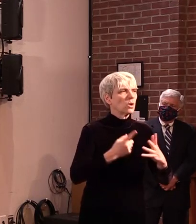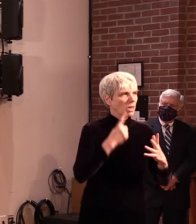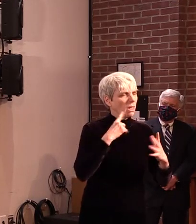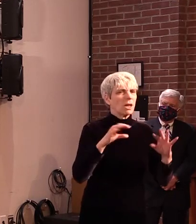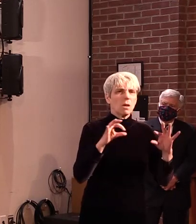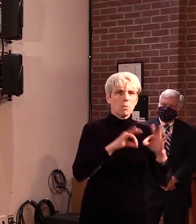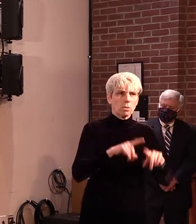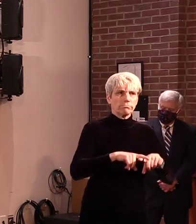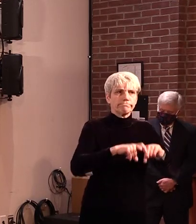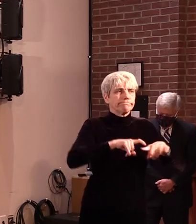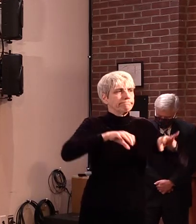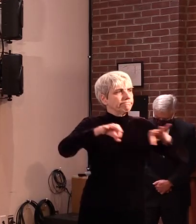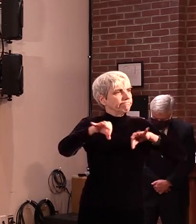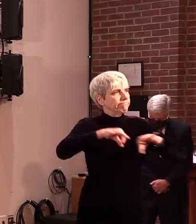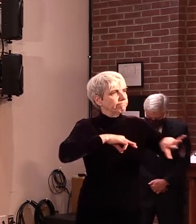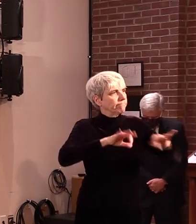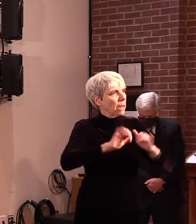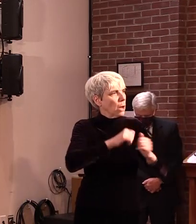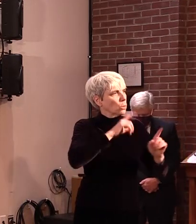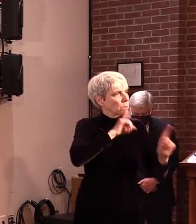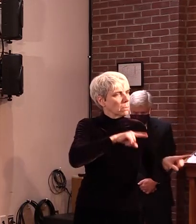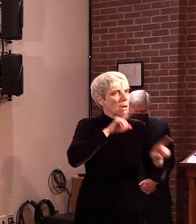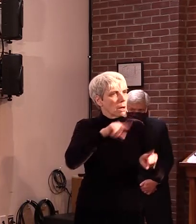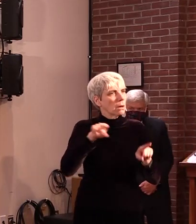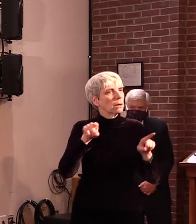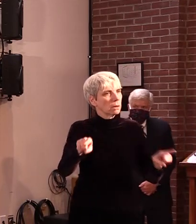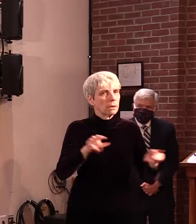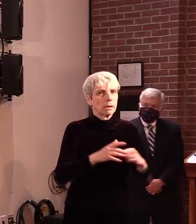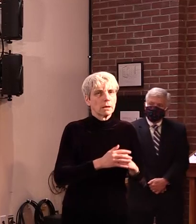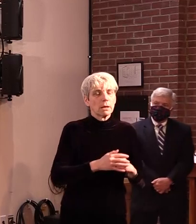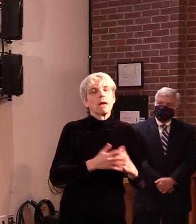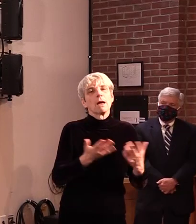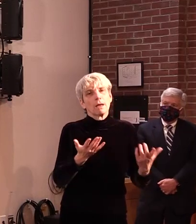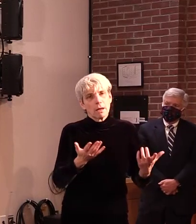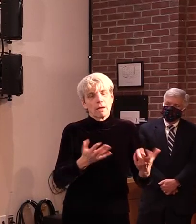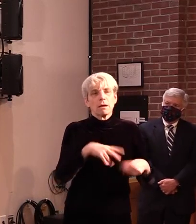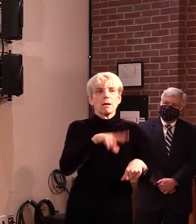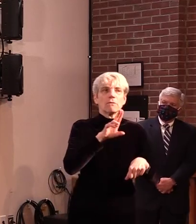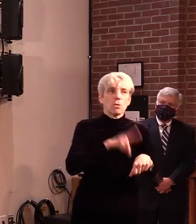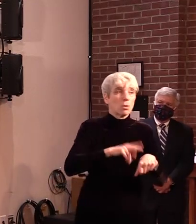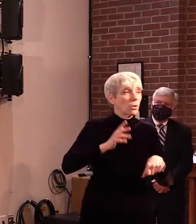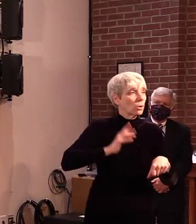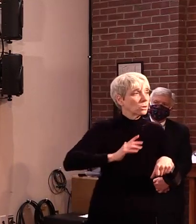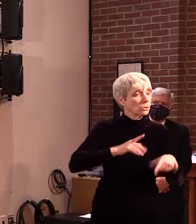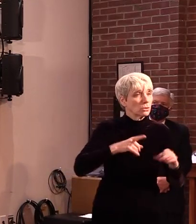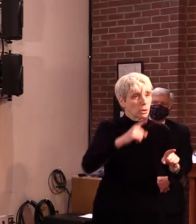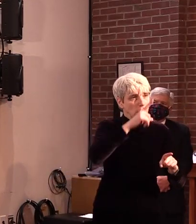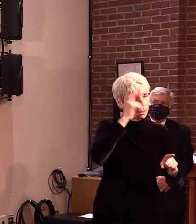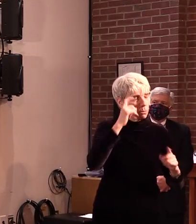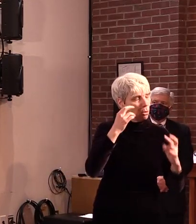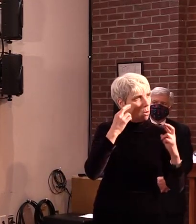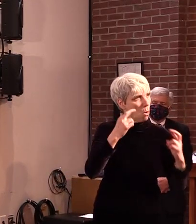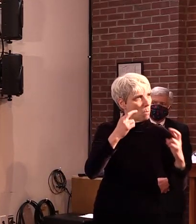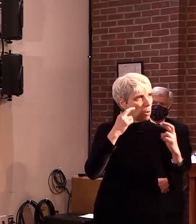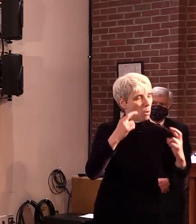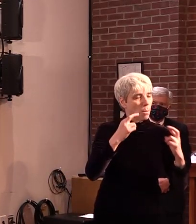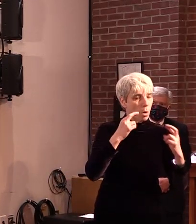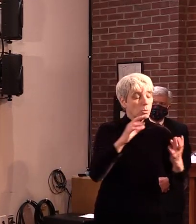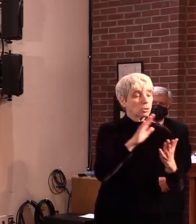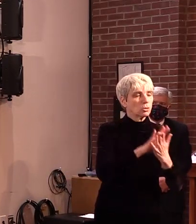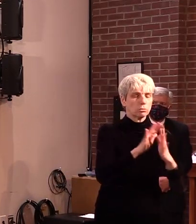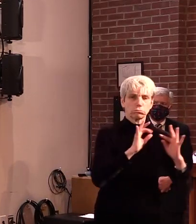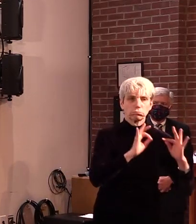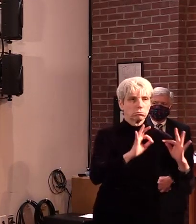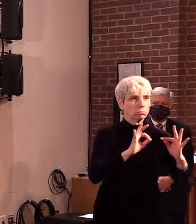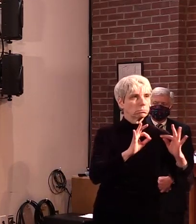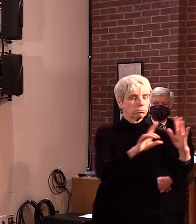taken. While we obviously hope to avoid cases once schools reopened, as we've said all along, this is